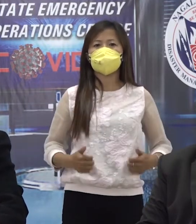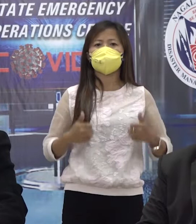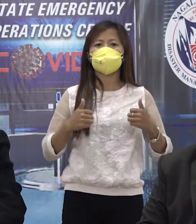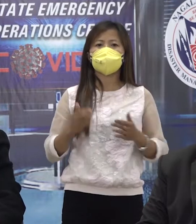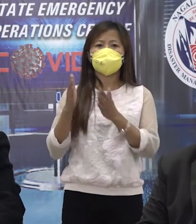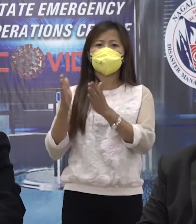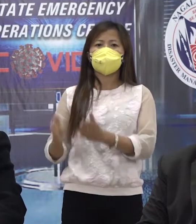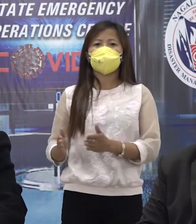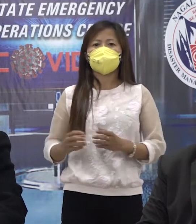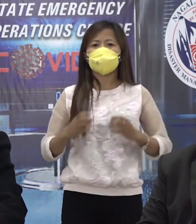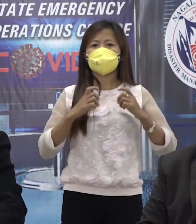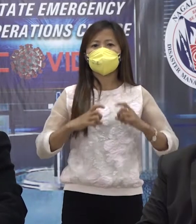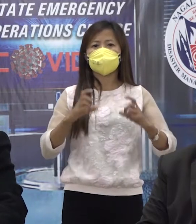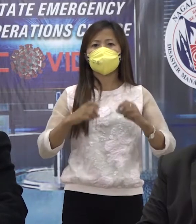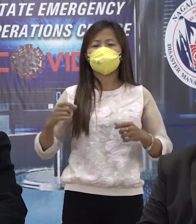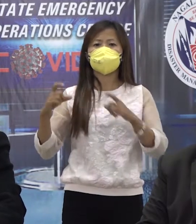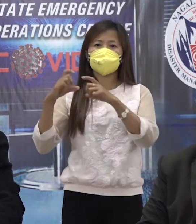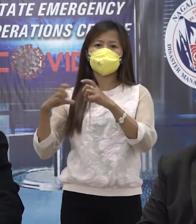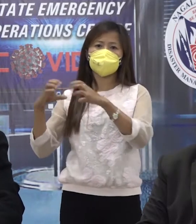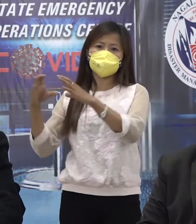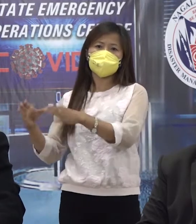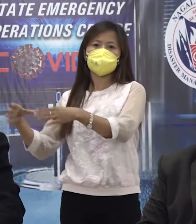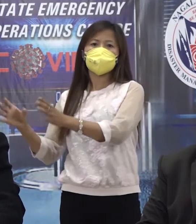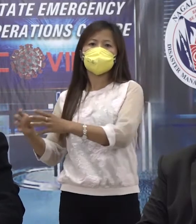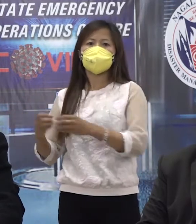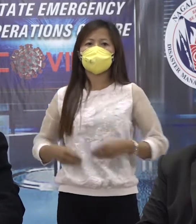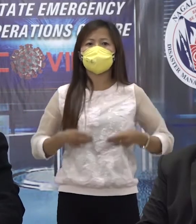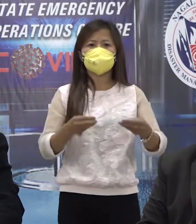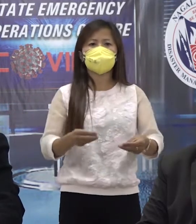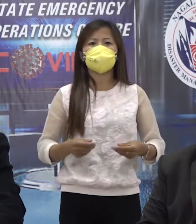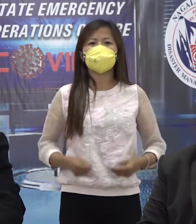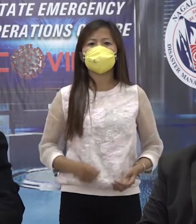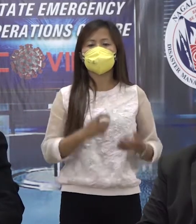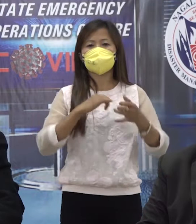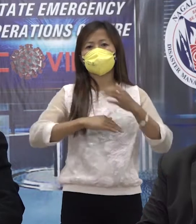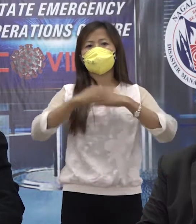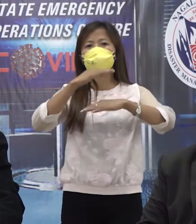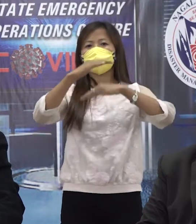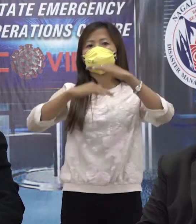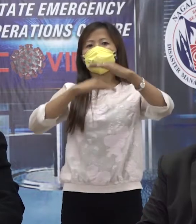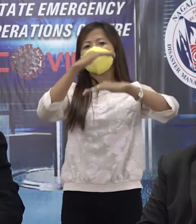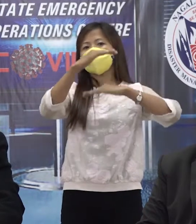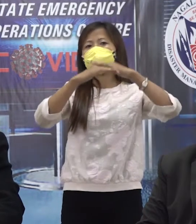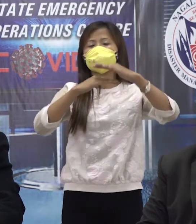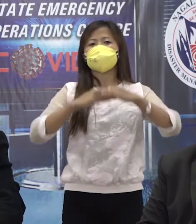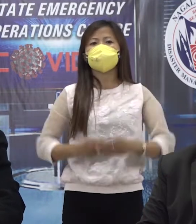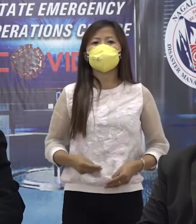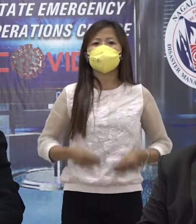health sector, the concerned department gave details of the steps taken for increasing